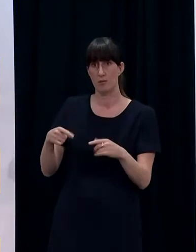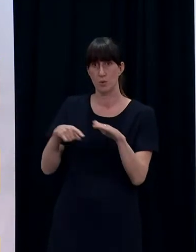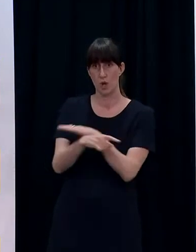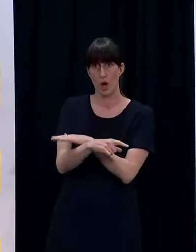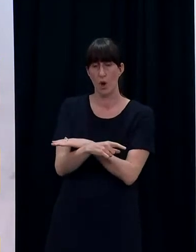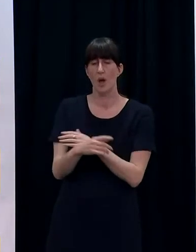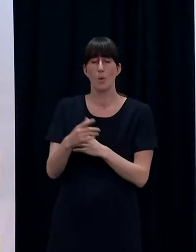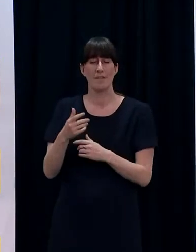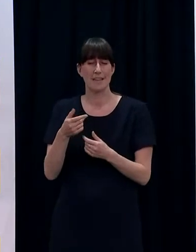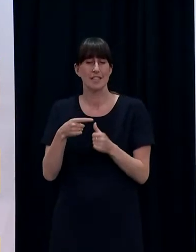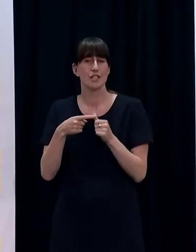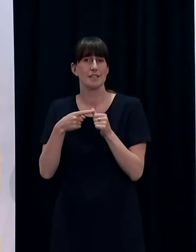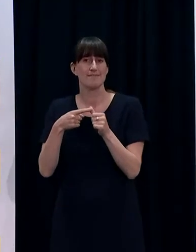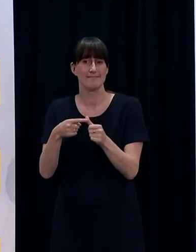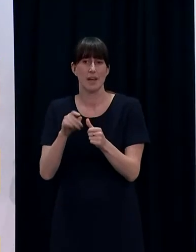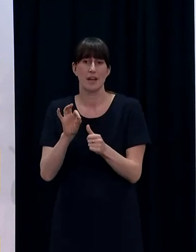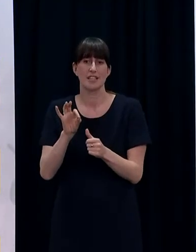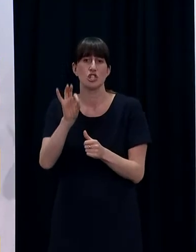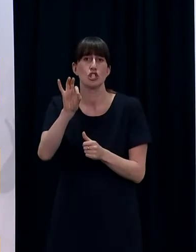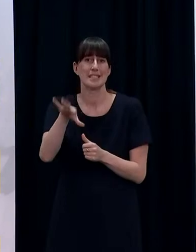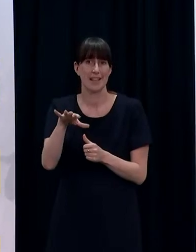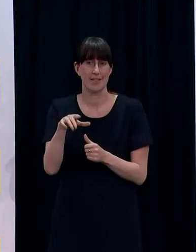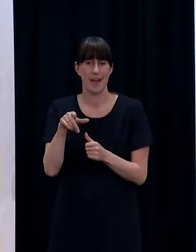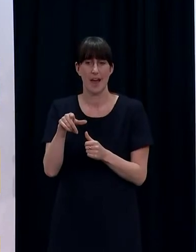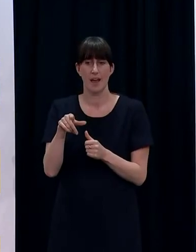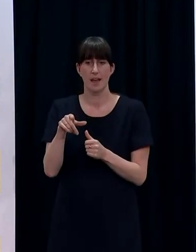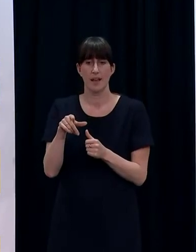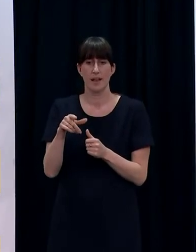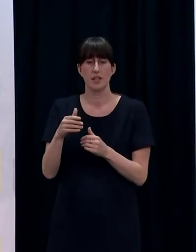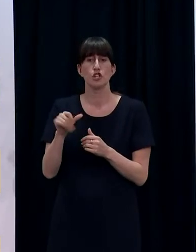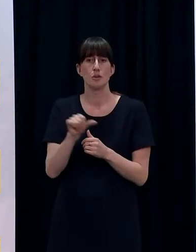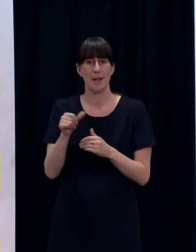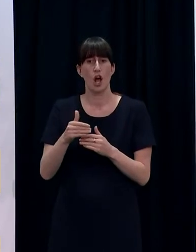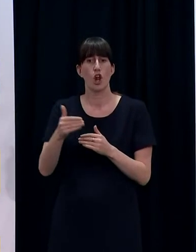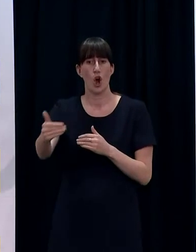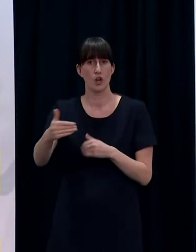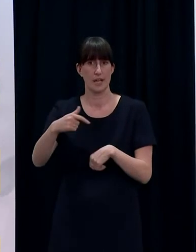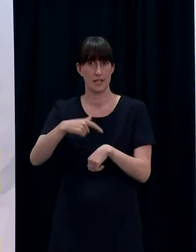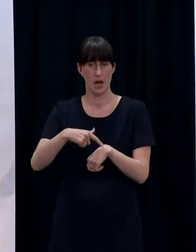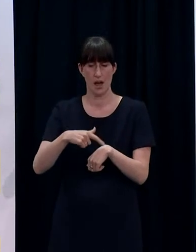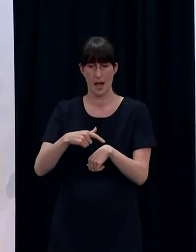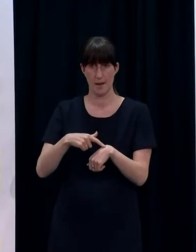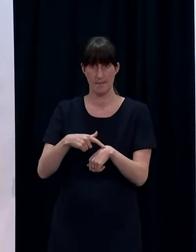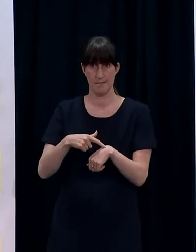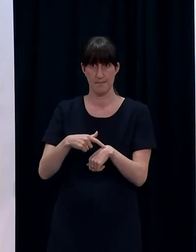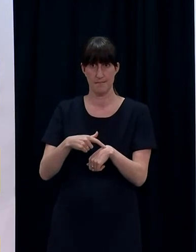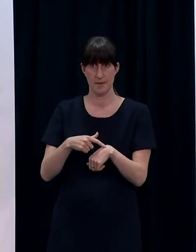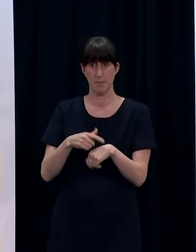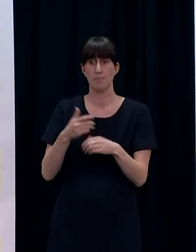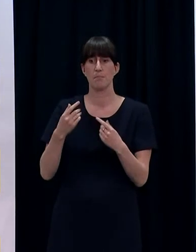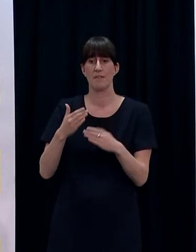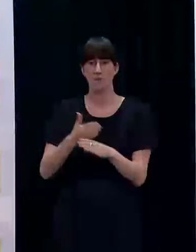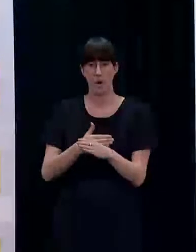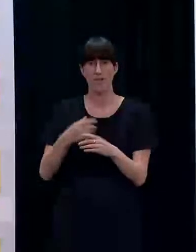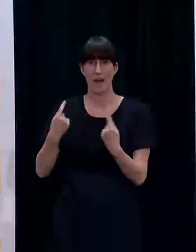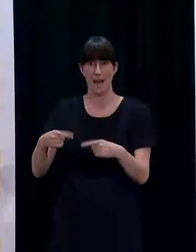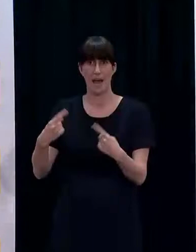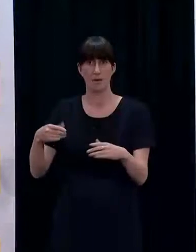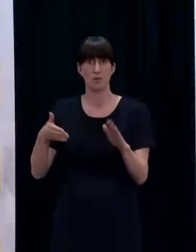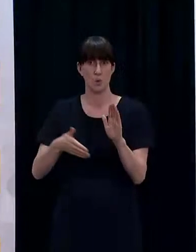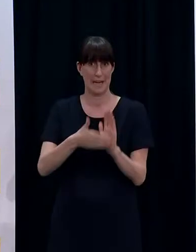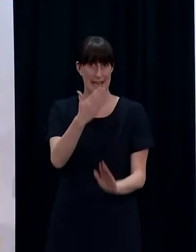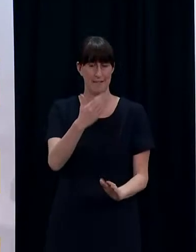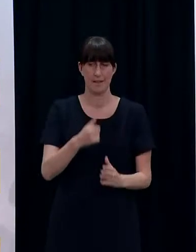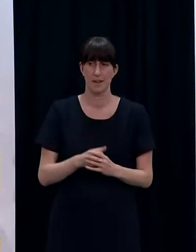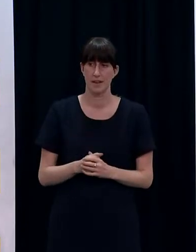It's quite detailed advice, but that there should be a longer period before releasing those cases from isolation.